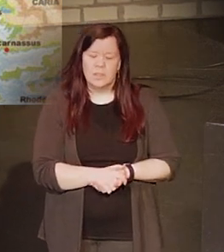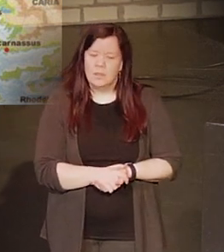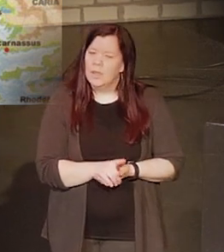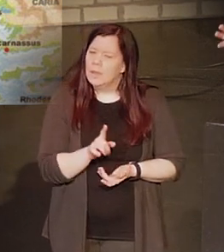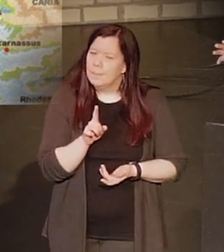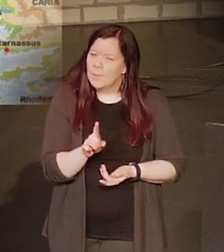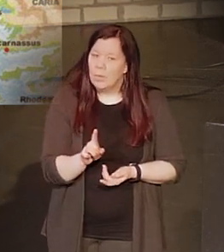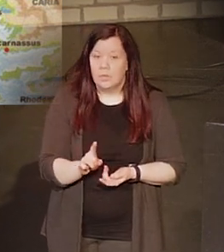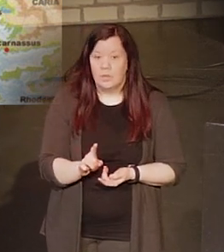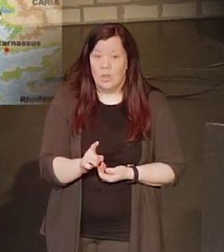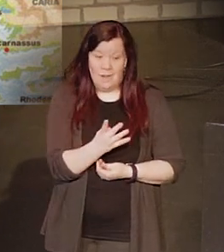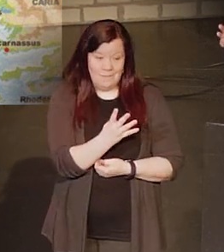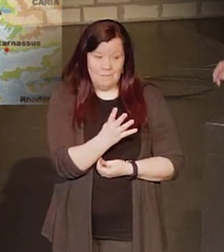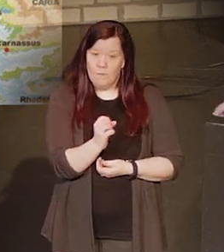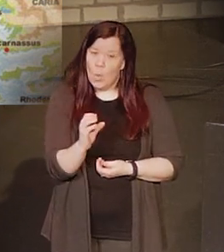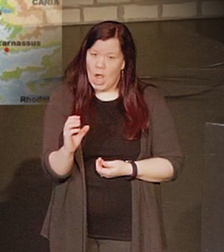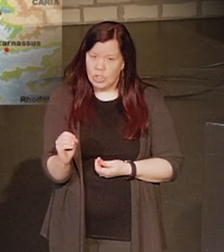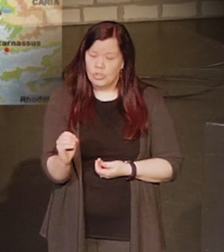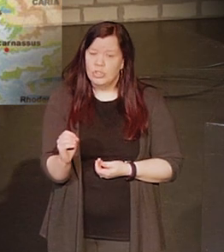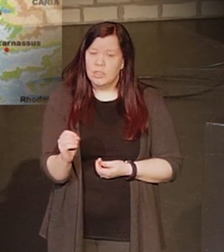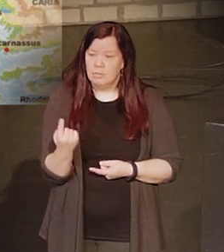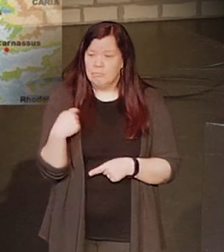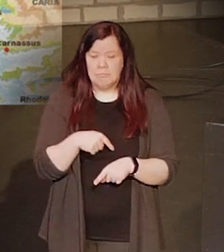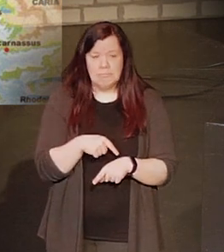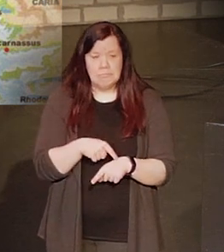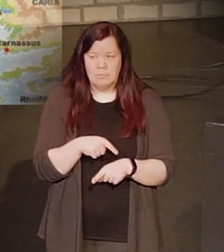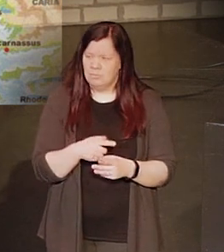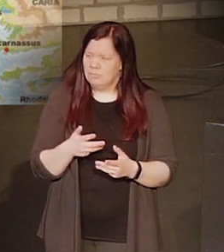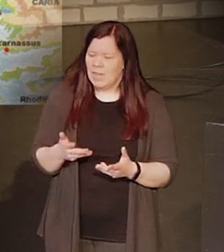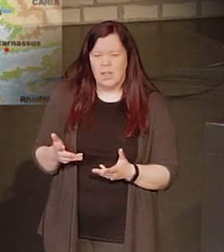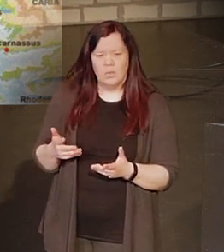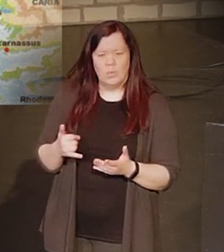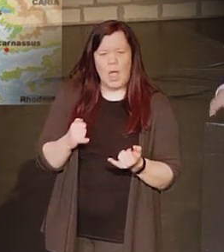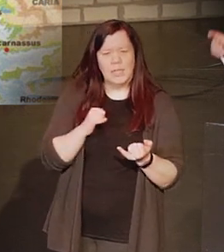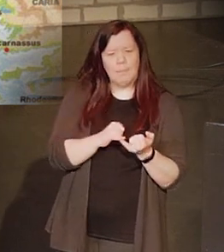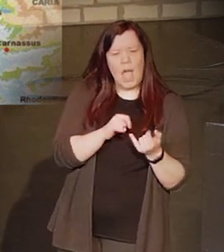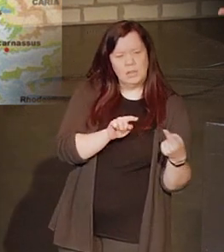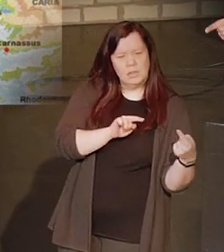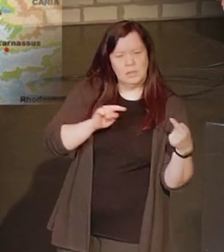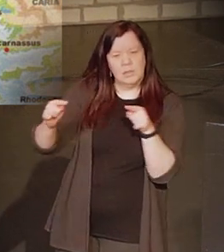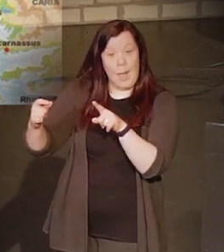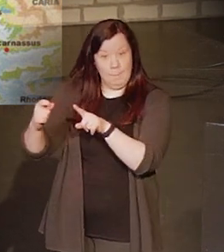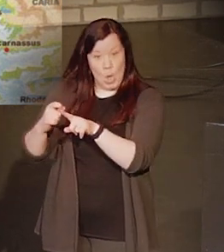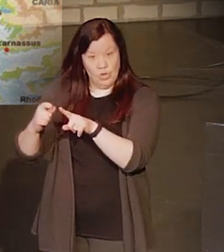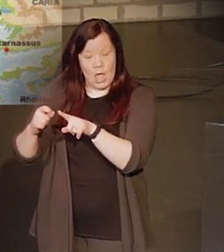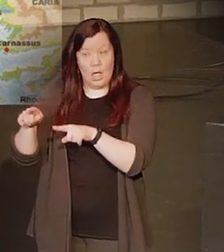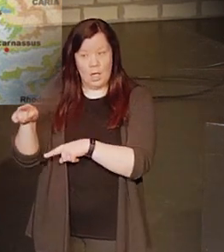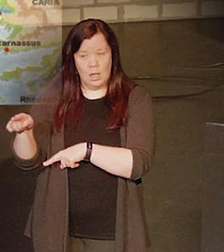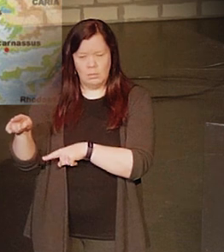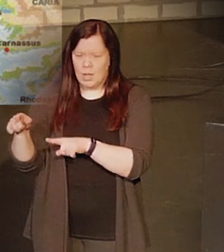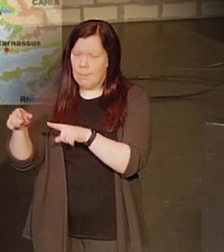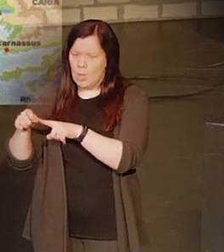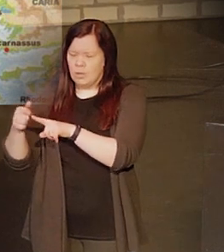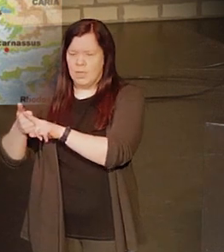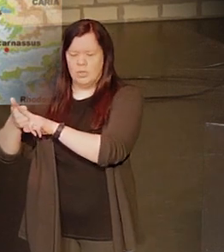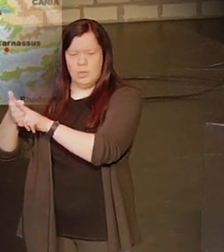But in the first year, the very end of the 5th century and beginning of the 4th century, we've suddenly got Spartans going against Persians who are in fact kind of